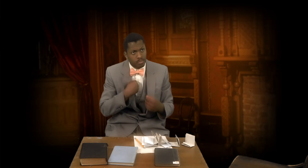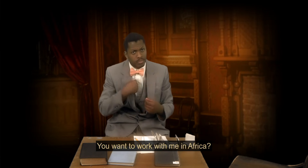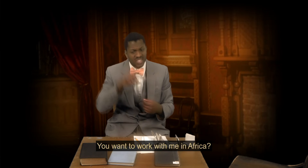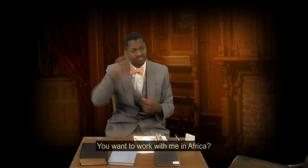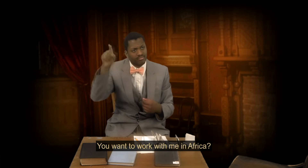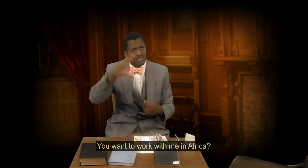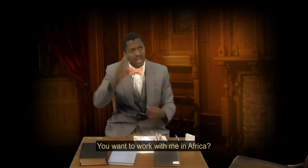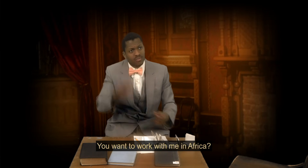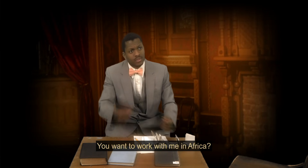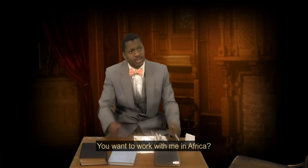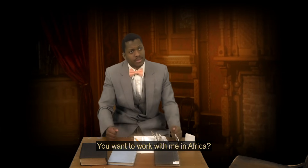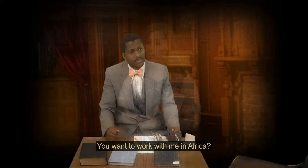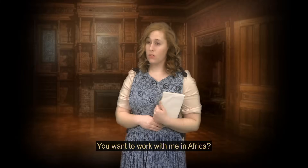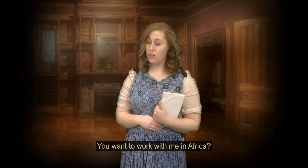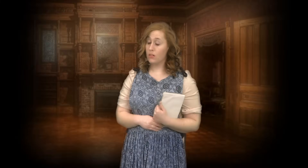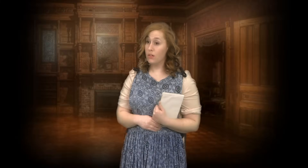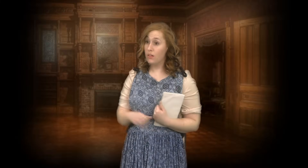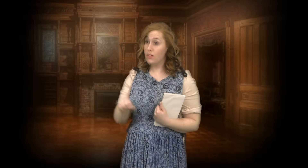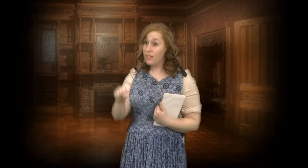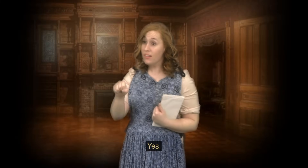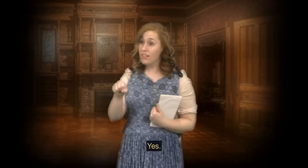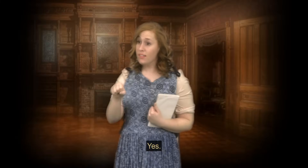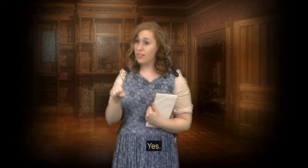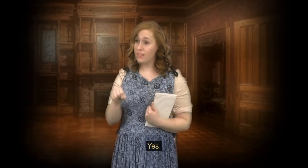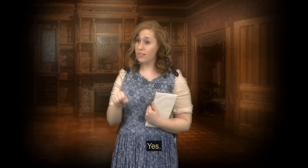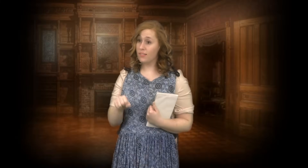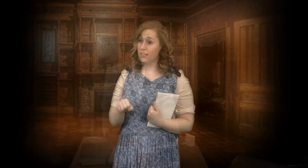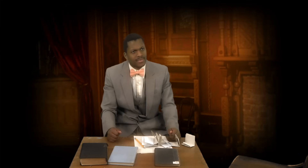You want to work with me in Africa? Yes.